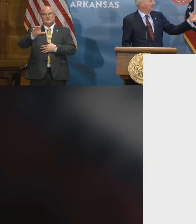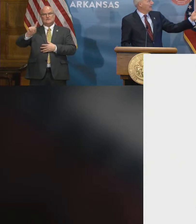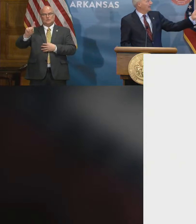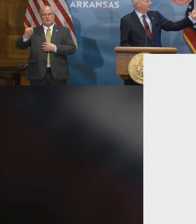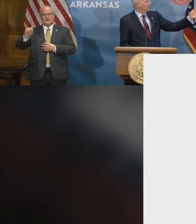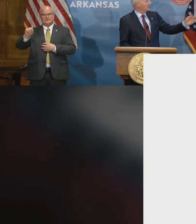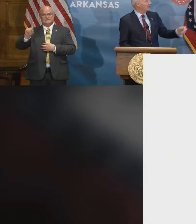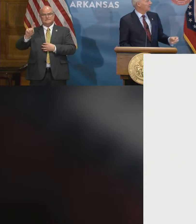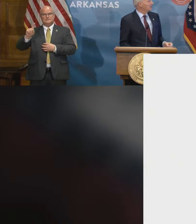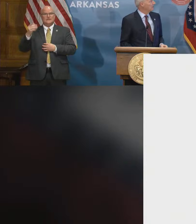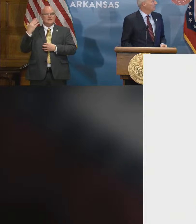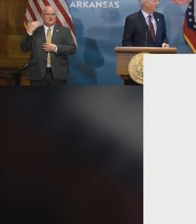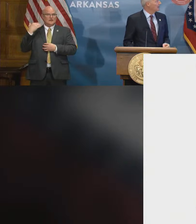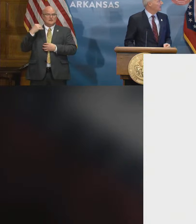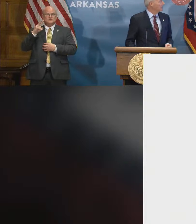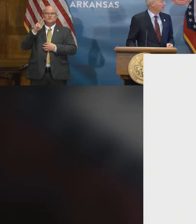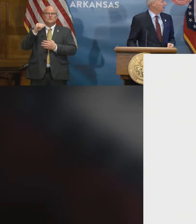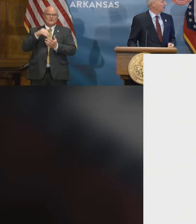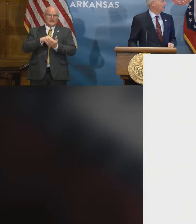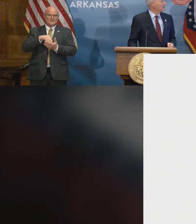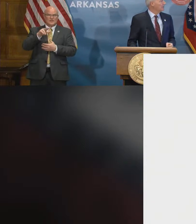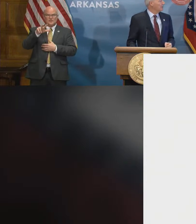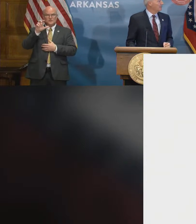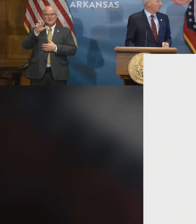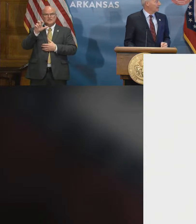2,251. It was up to